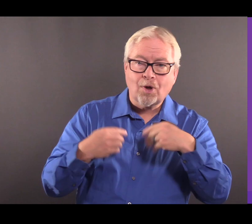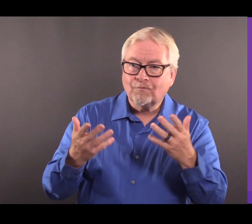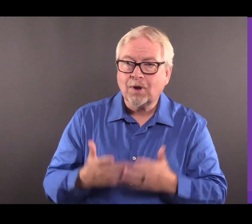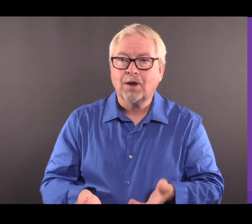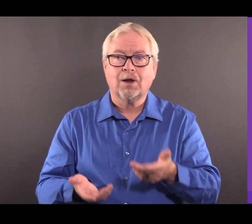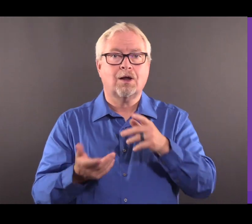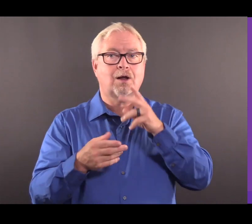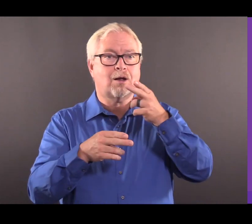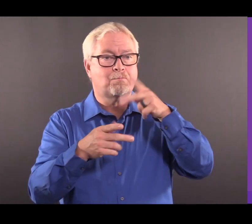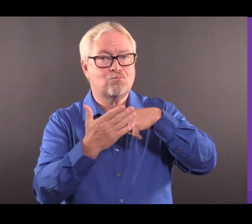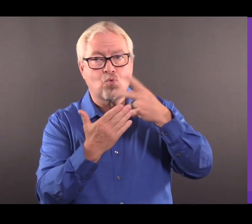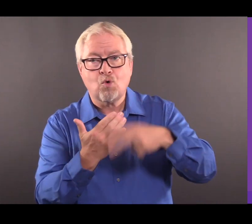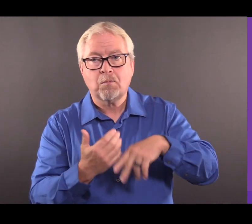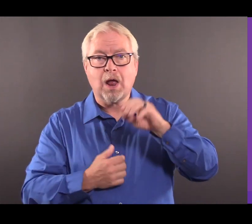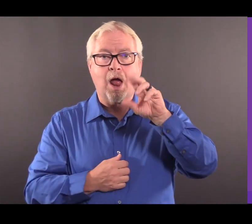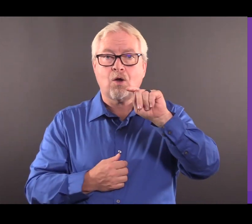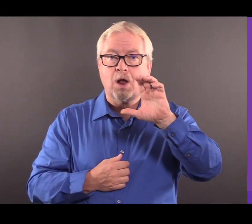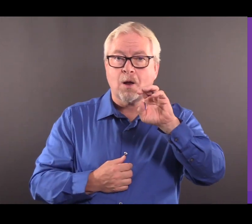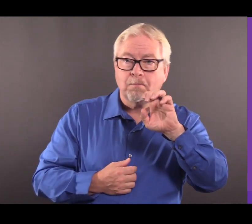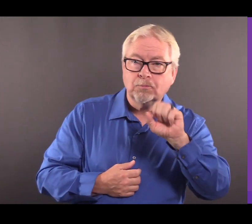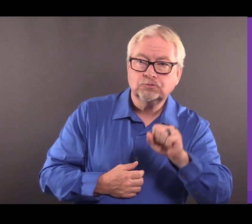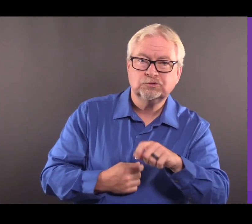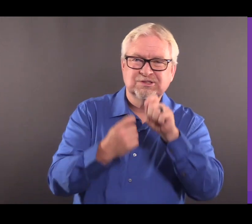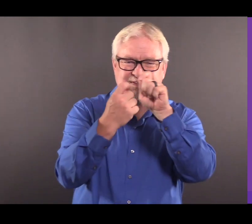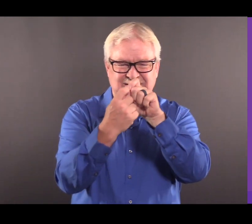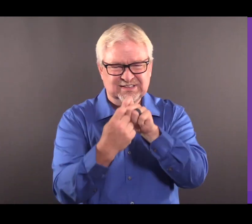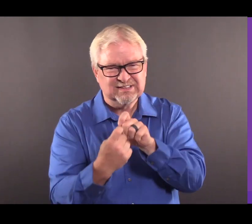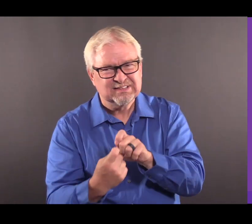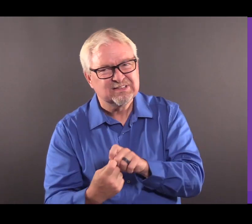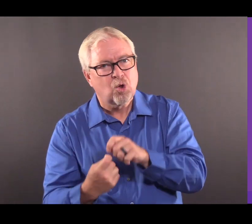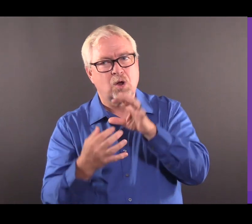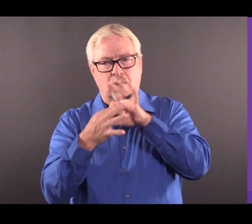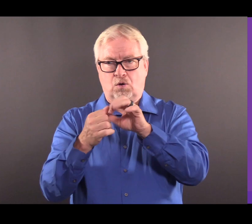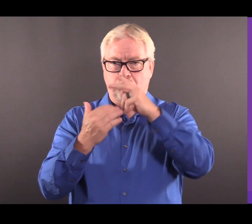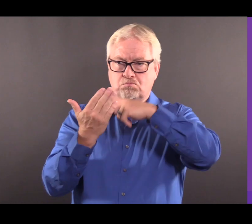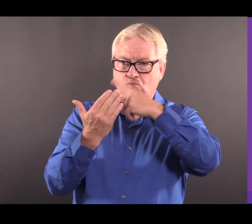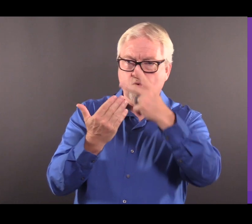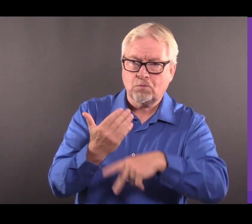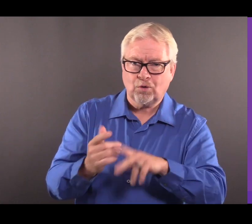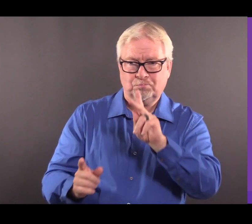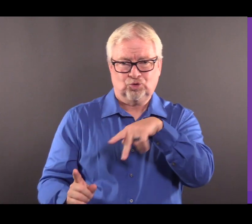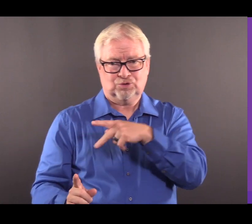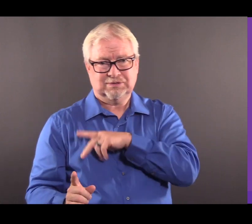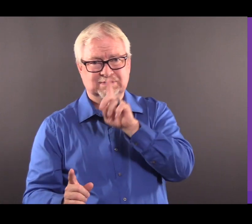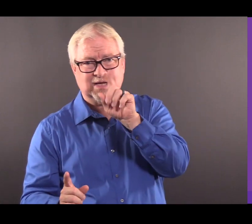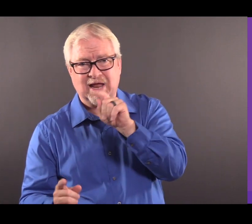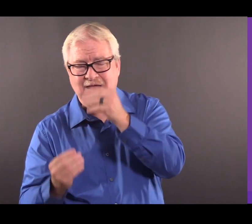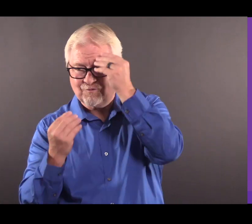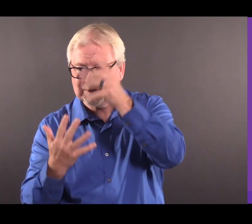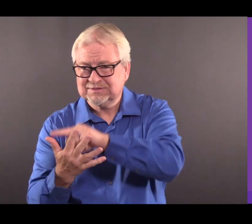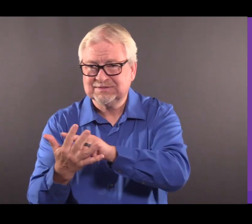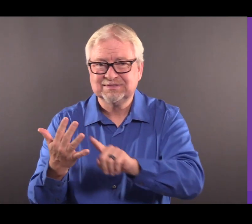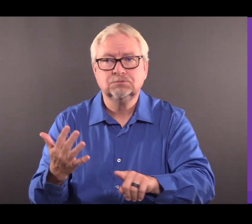demographics, services provided, program outcomes, and detailed information about